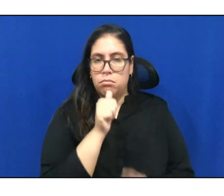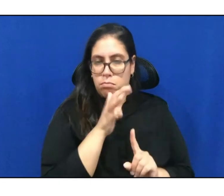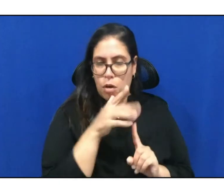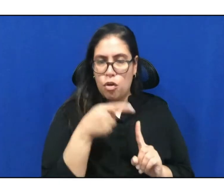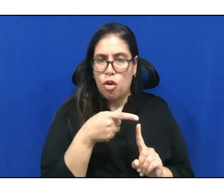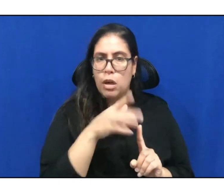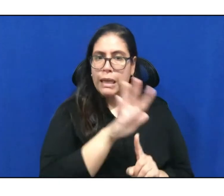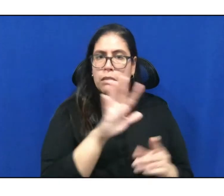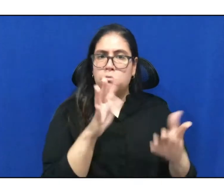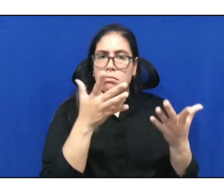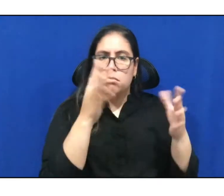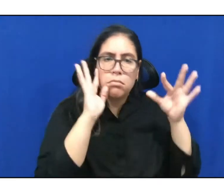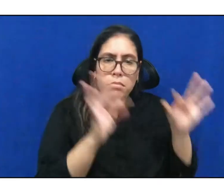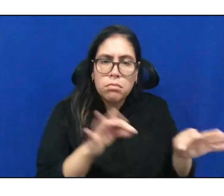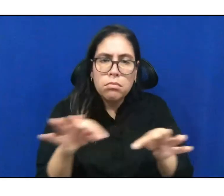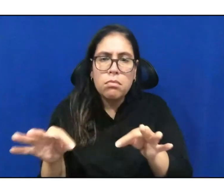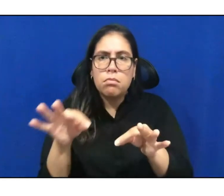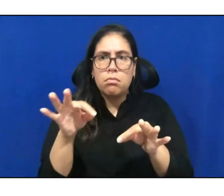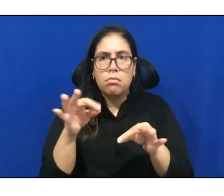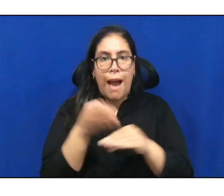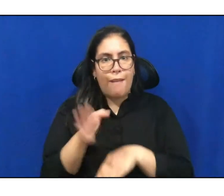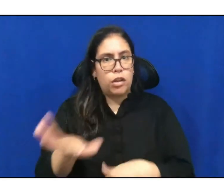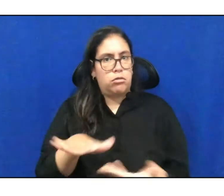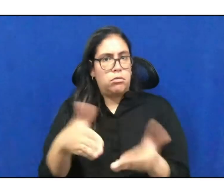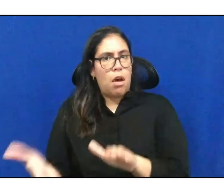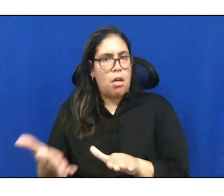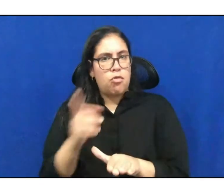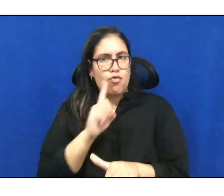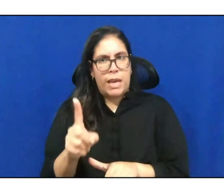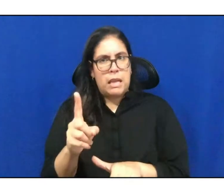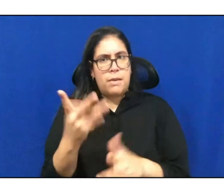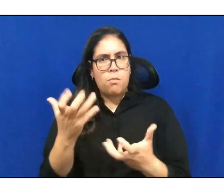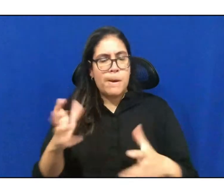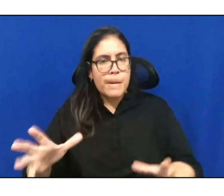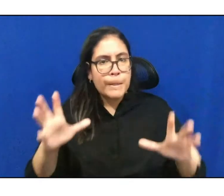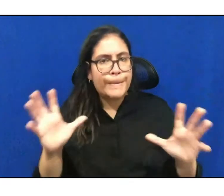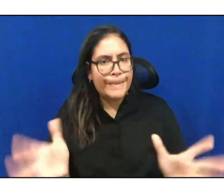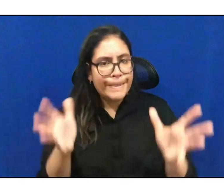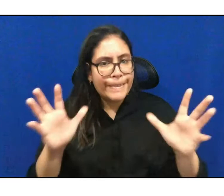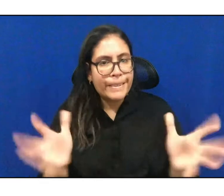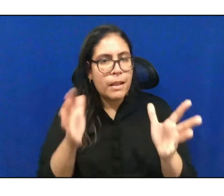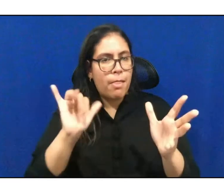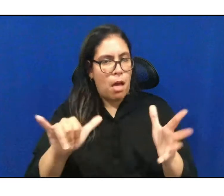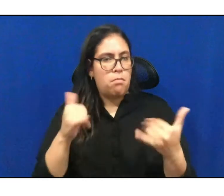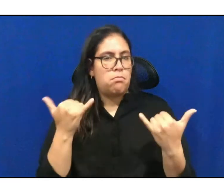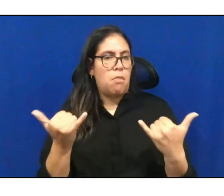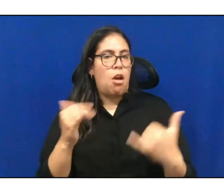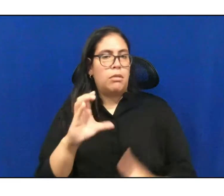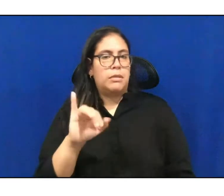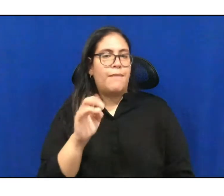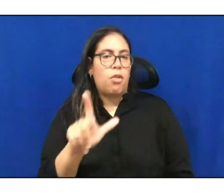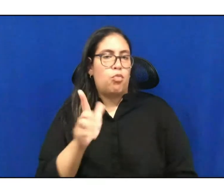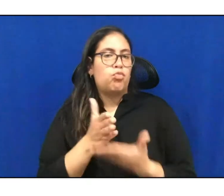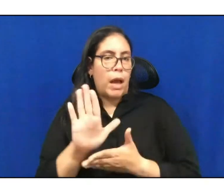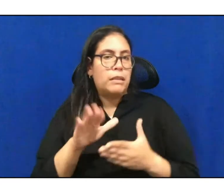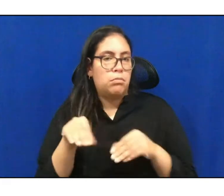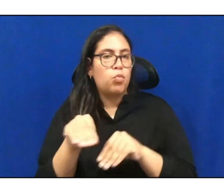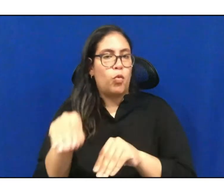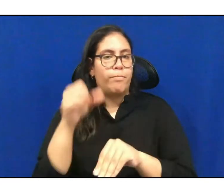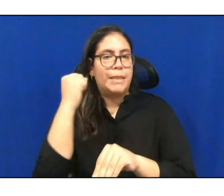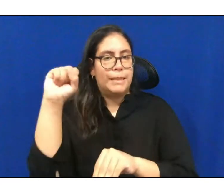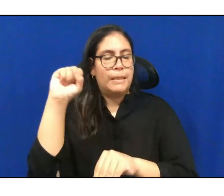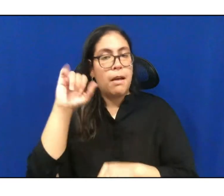an instigator for what we think about as the modern civil rights movement. So for me, it was as a student that